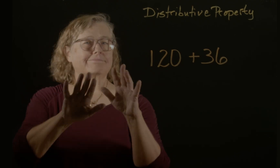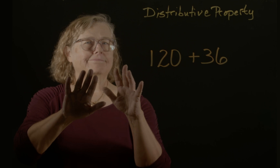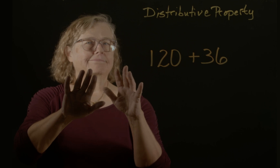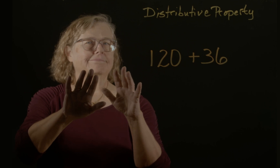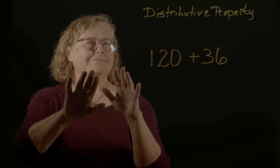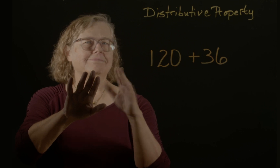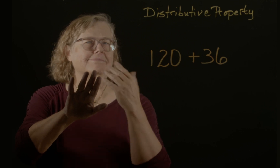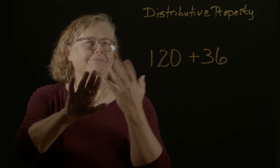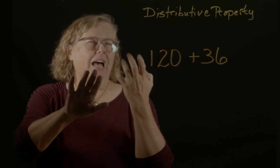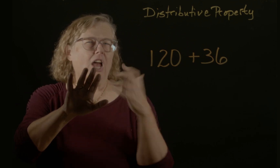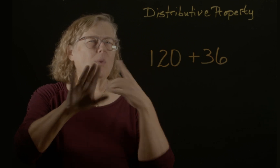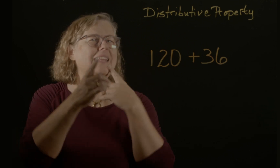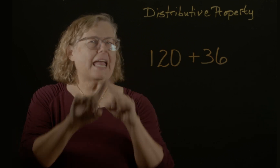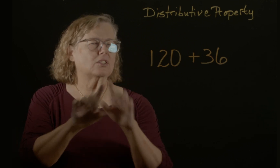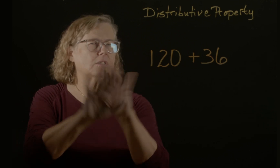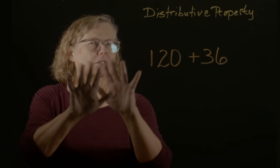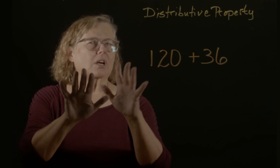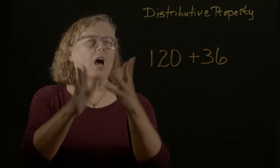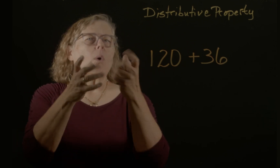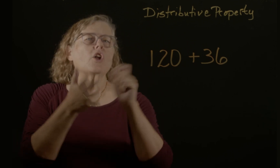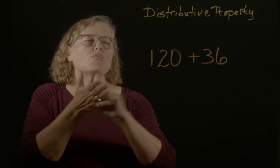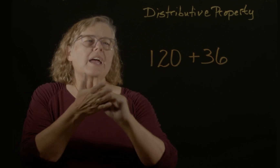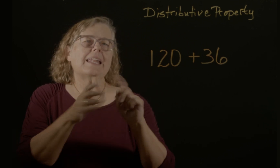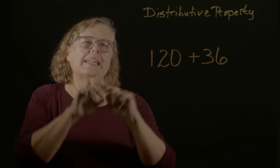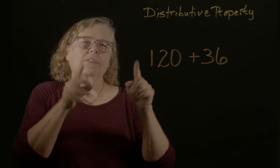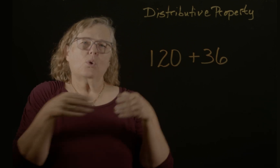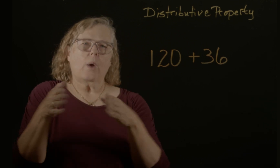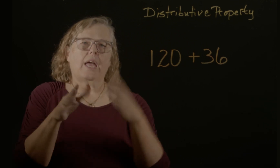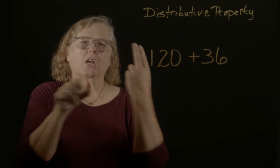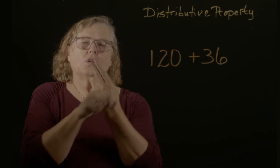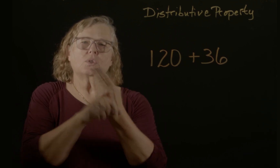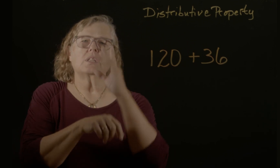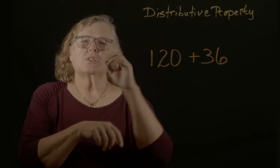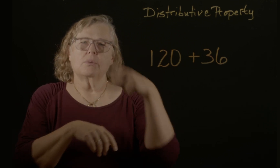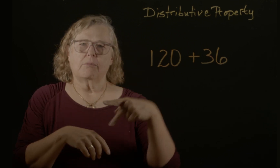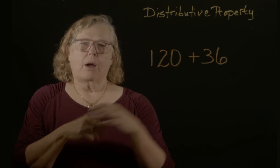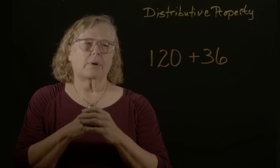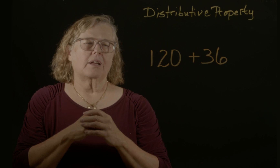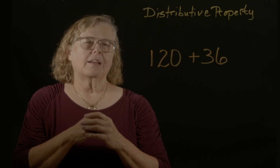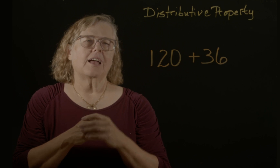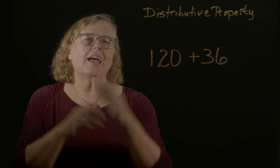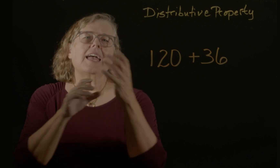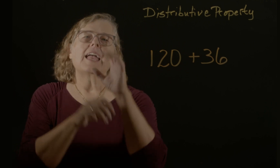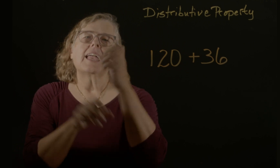What is 120 plus 36? Oh, hold on. I don't really want the answer. I want to write this in a different way using the distributive